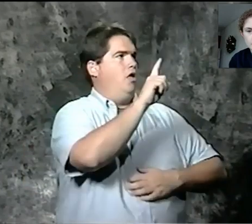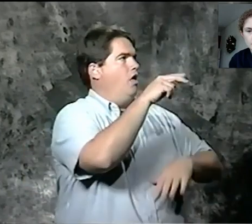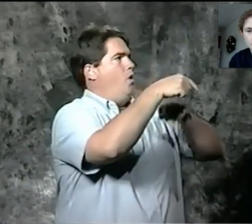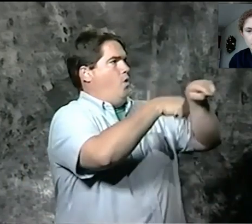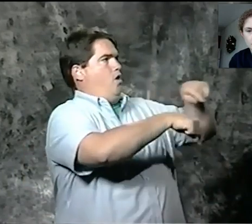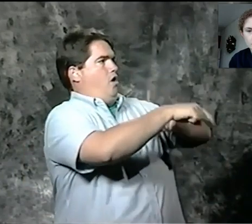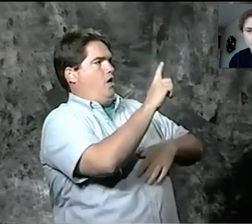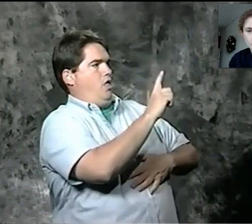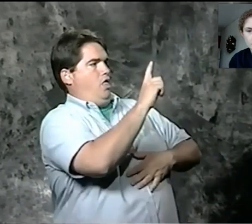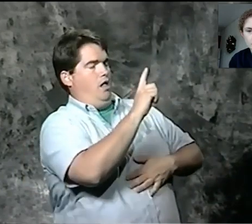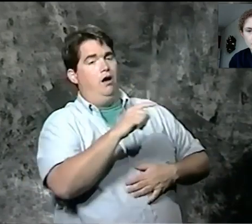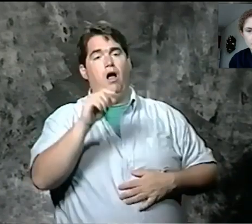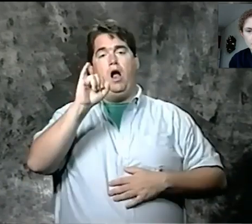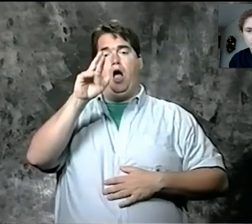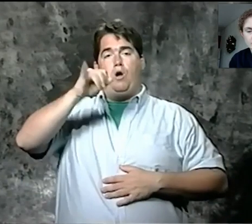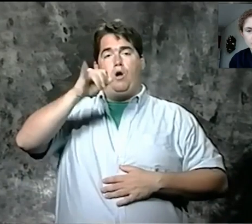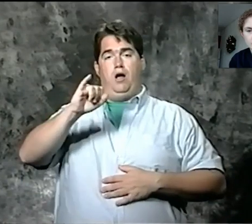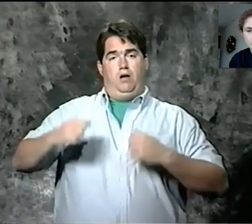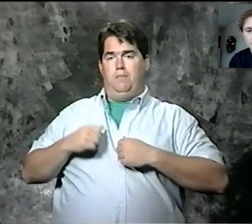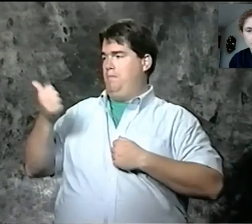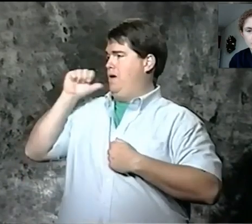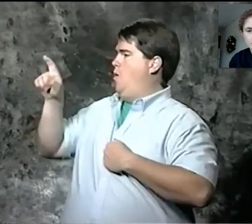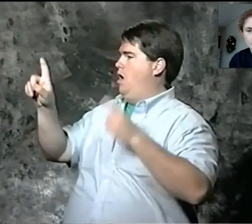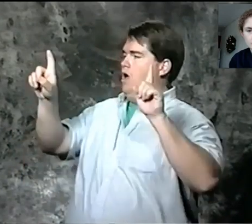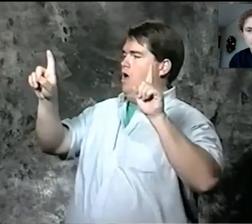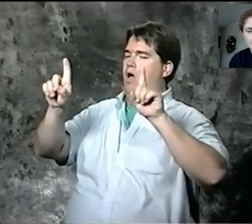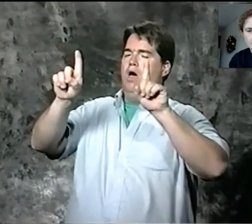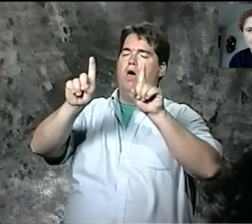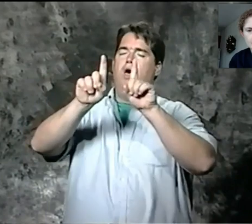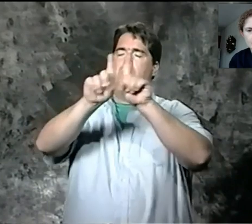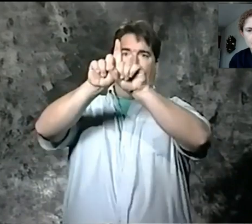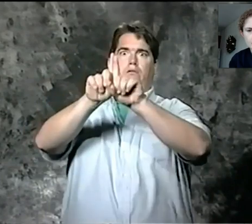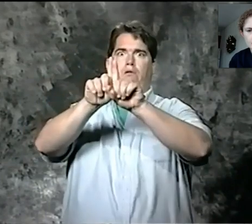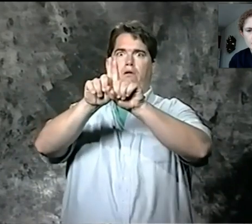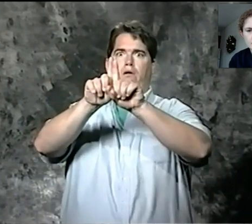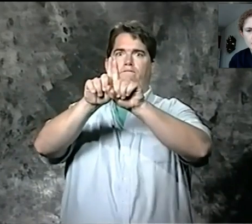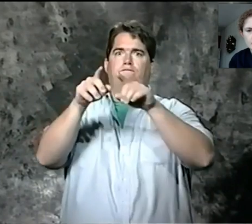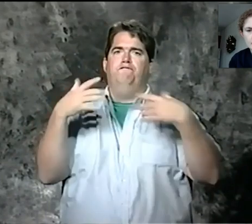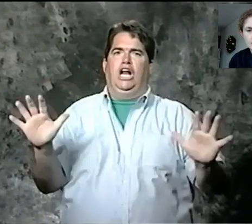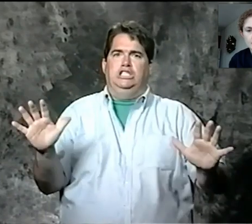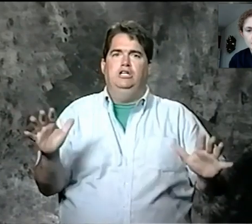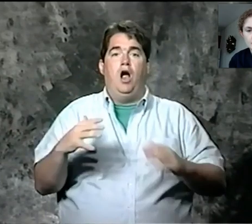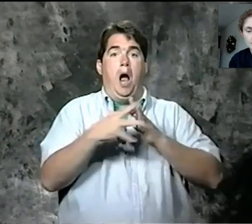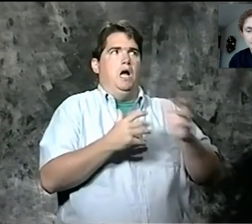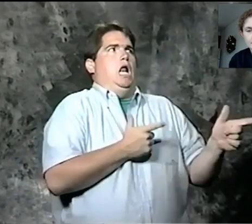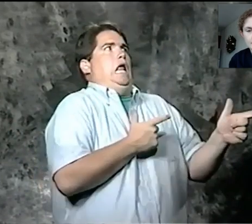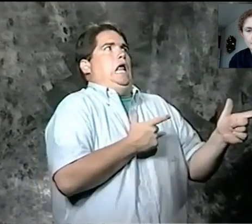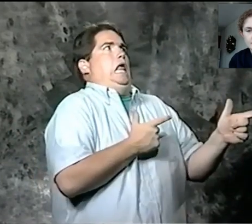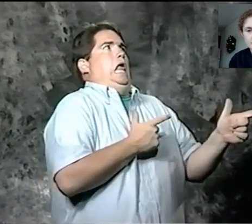but the army, it would still be coming back, and they would, because if